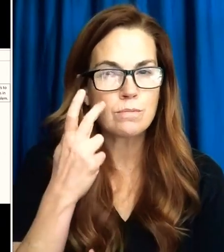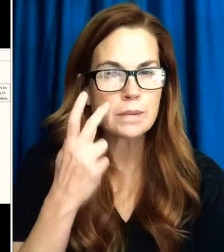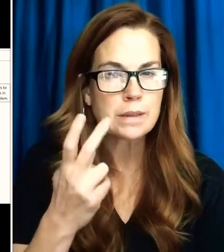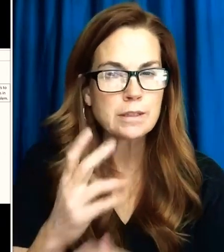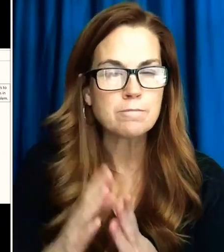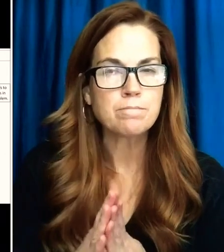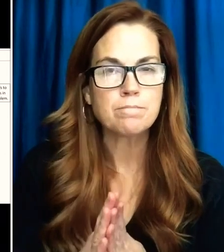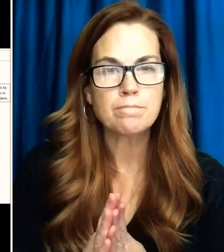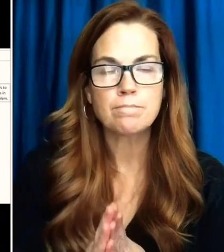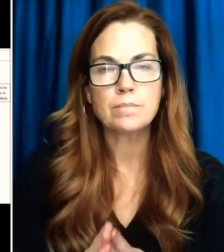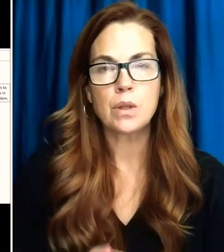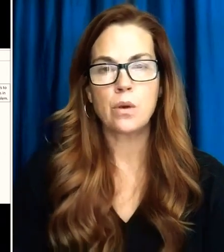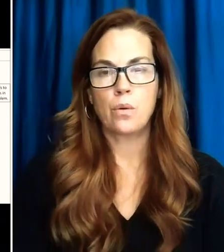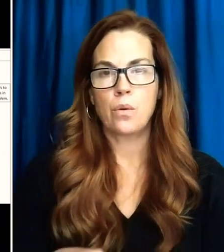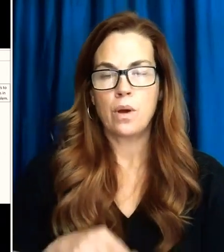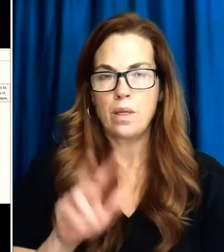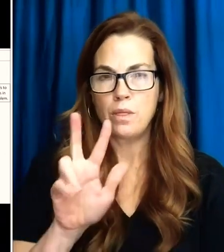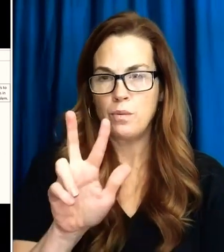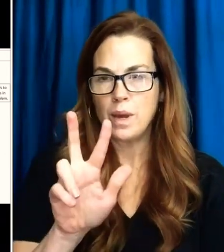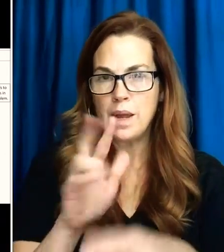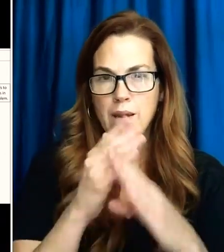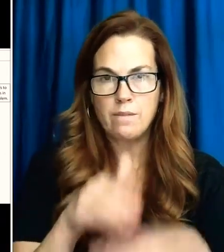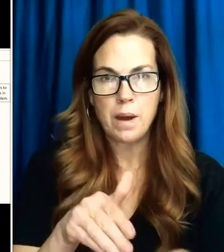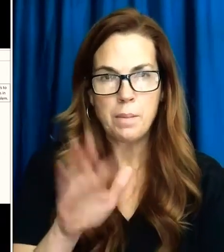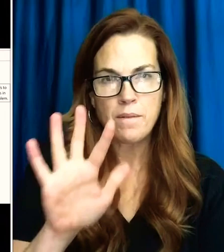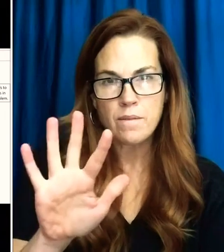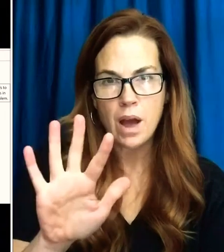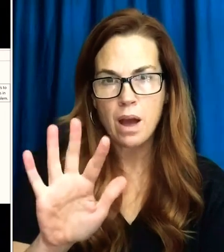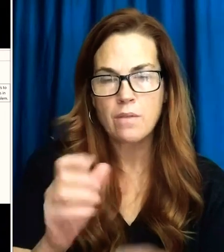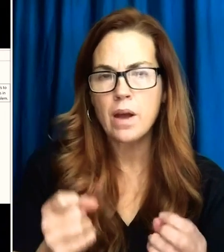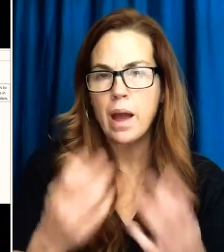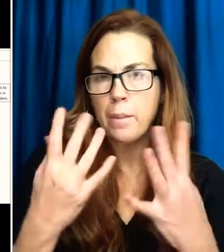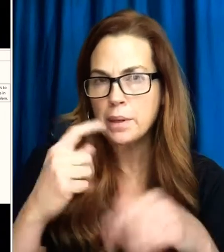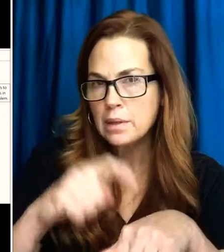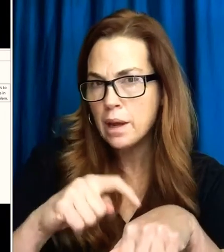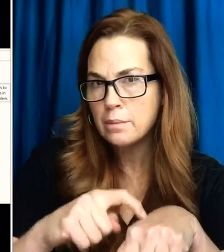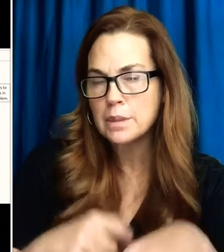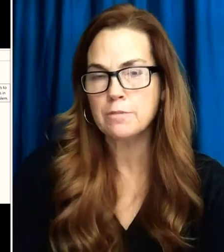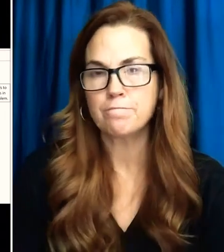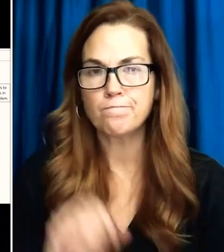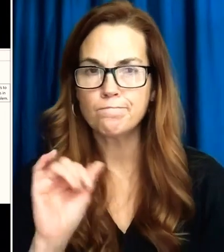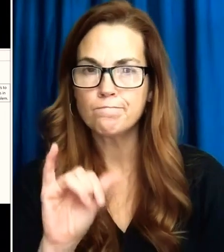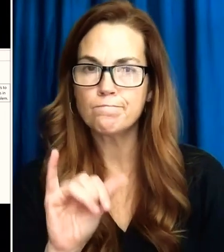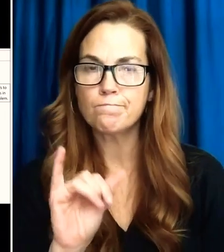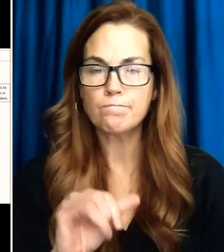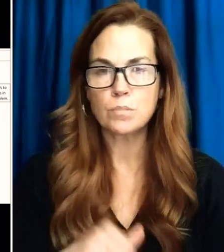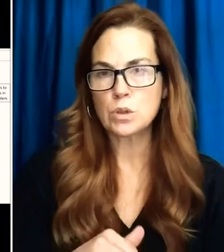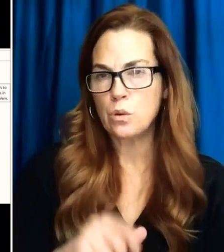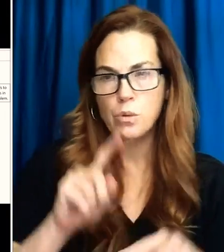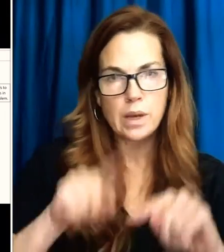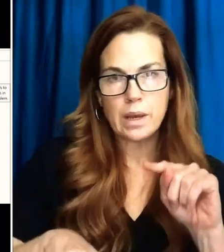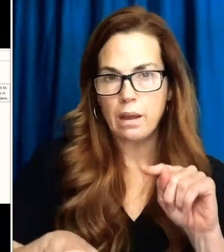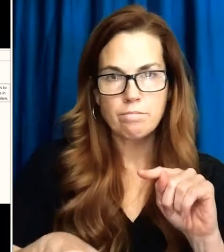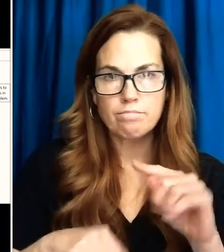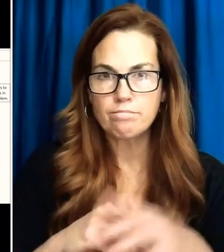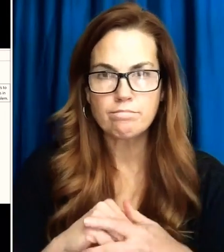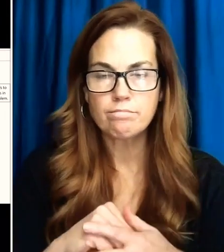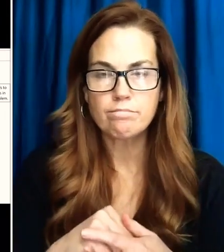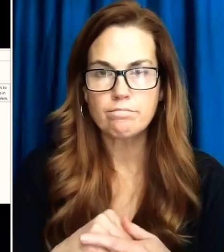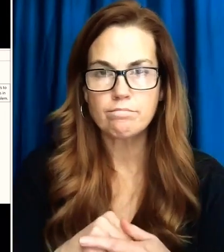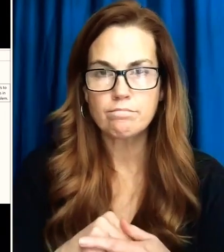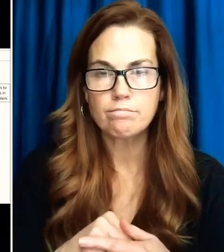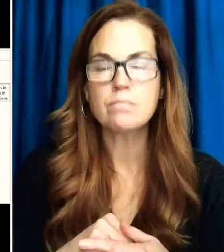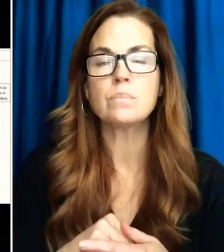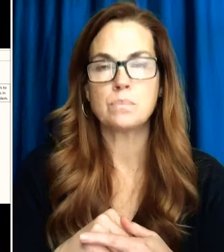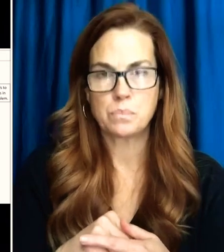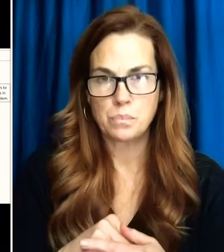if I look, 3 is smaller than 5, so 5 cannot go into 3. So I'm going to put a 0 up